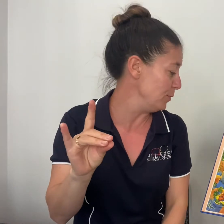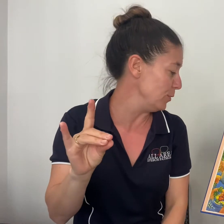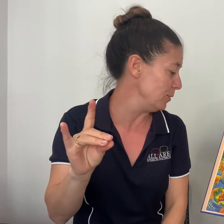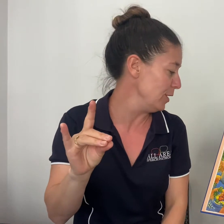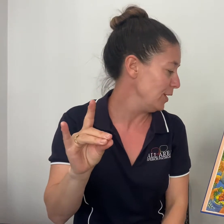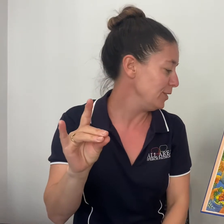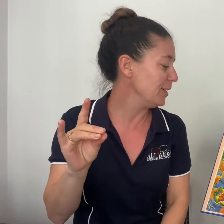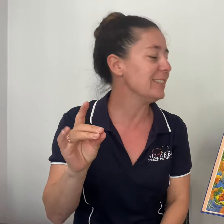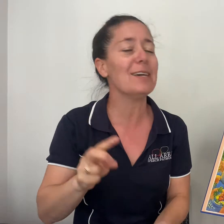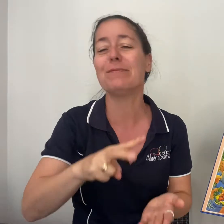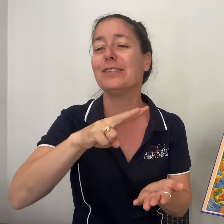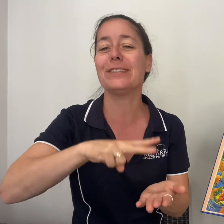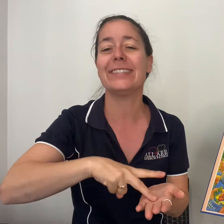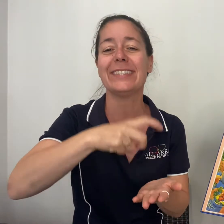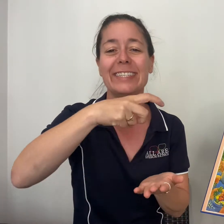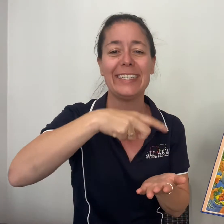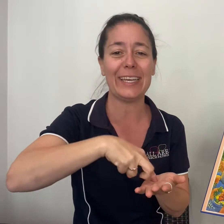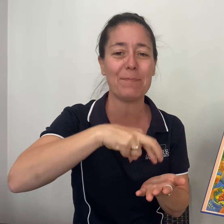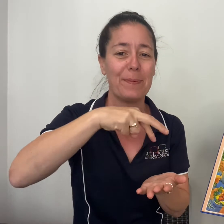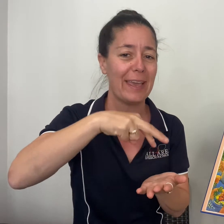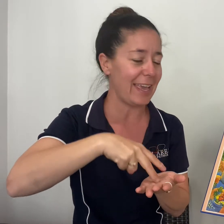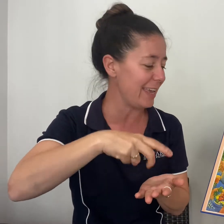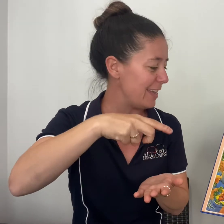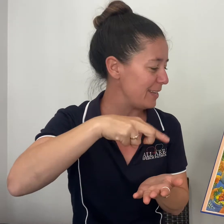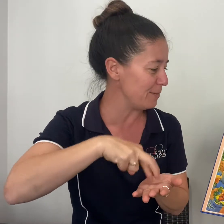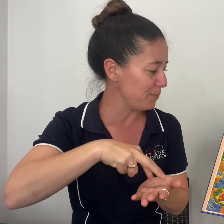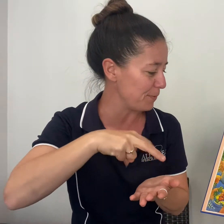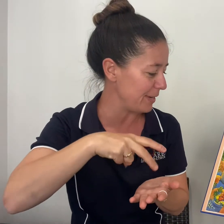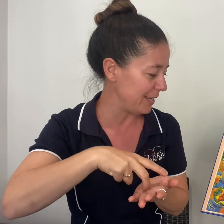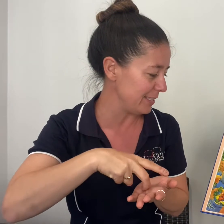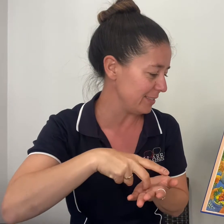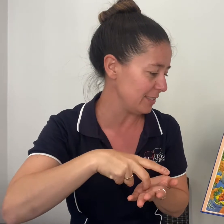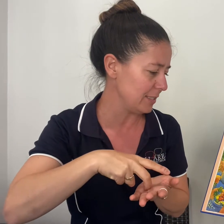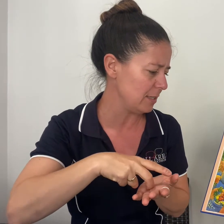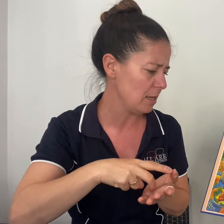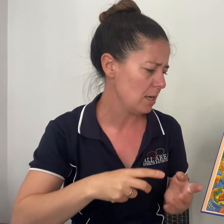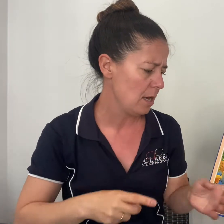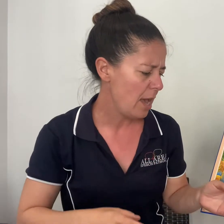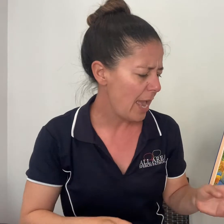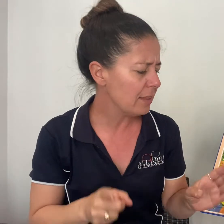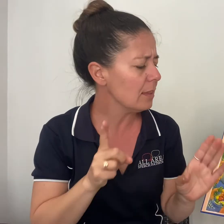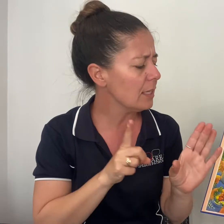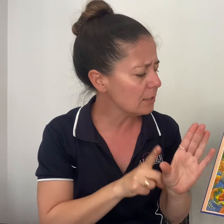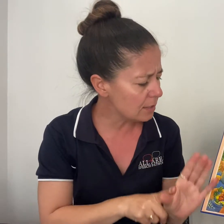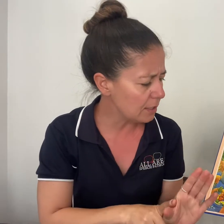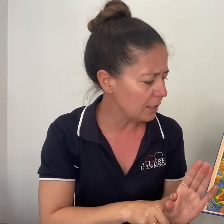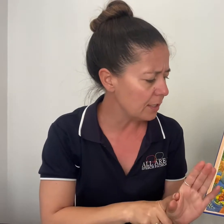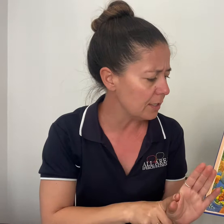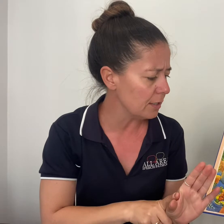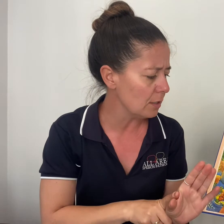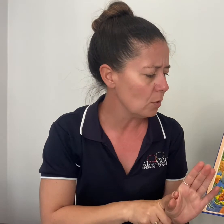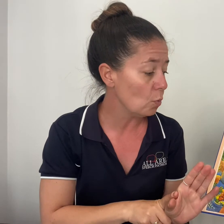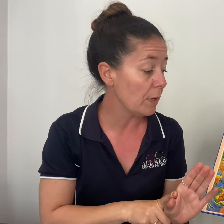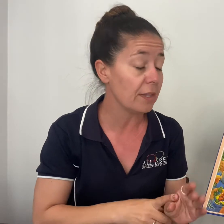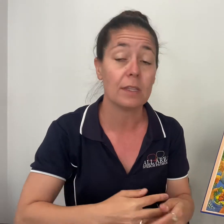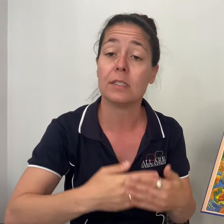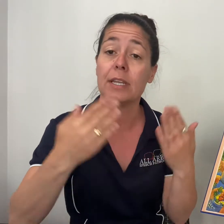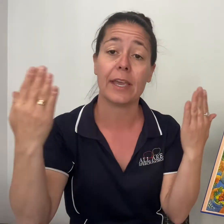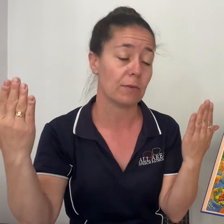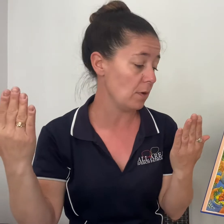animal turns up to skip and prance. And this year, when the day